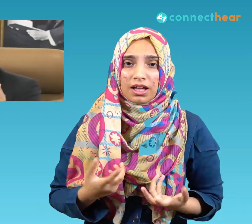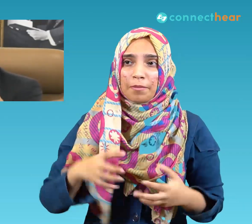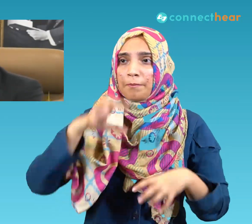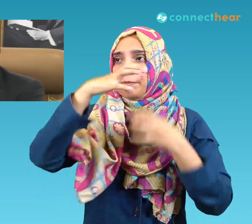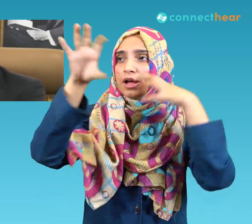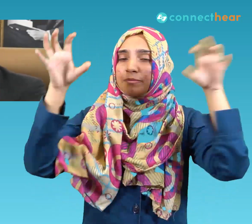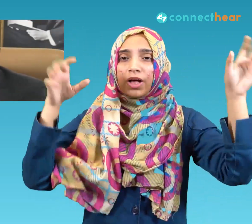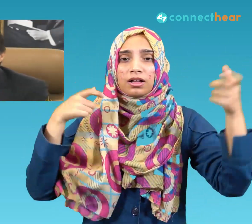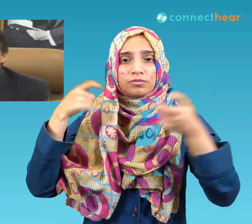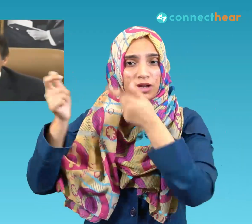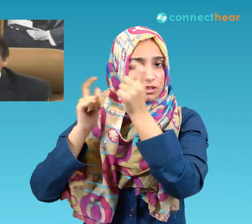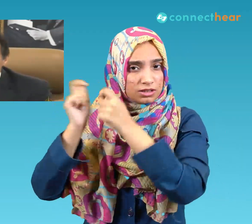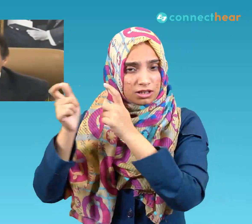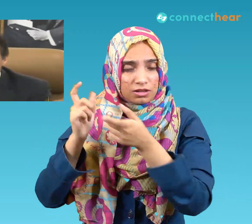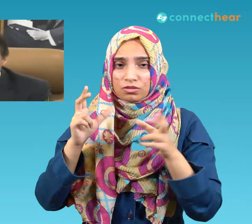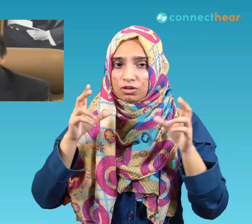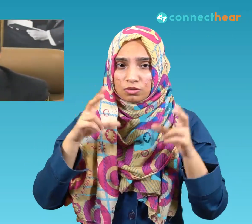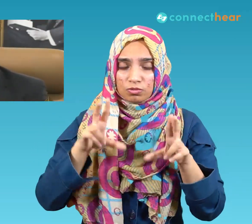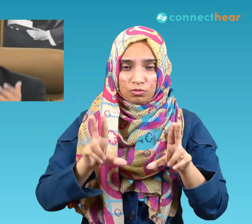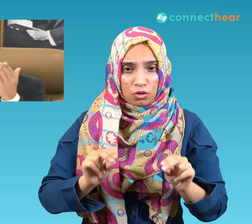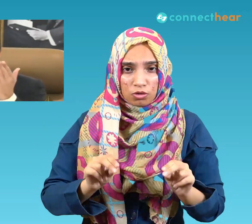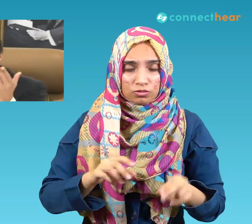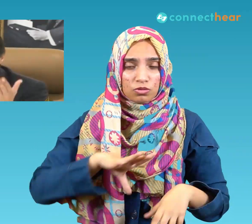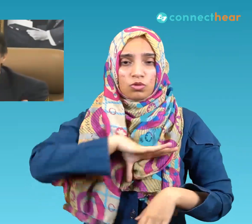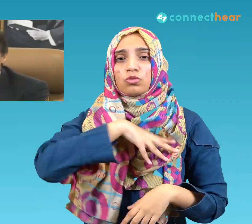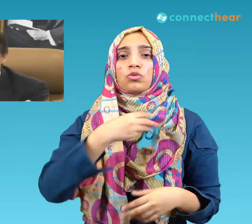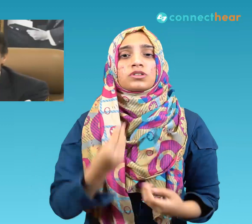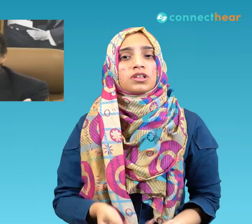and a half really was stabilizing the economy to bring